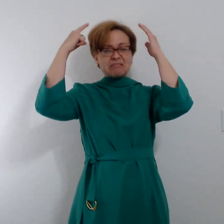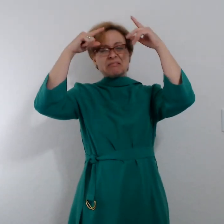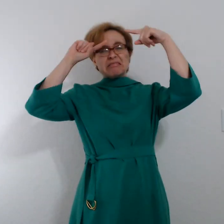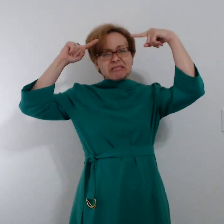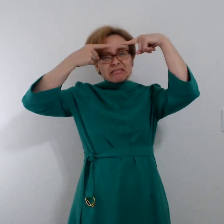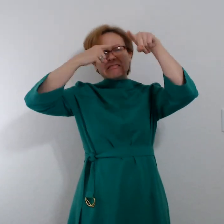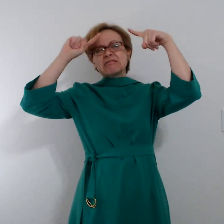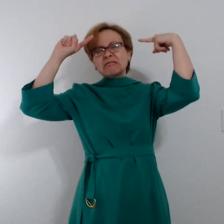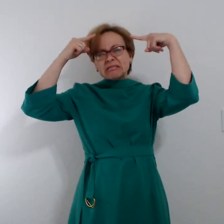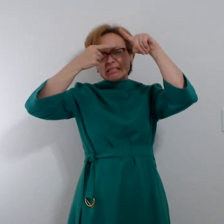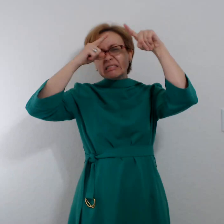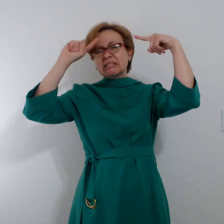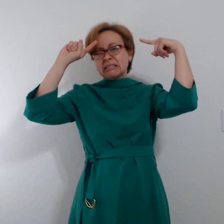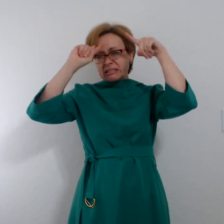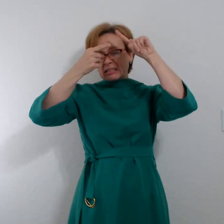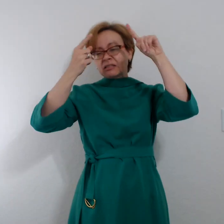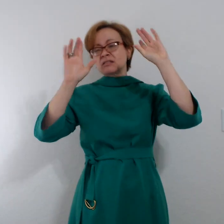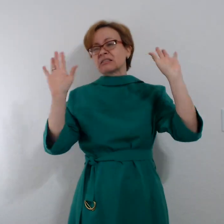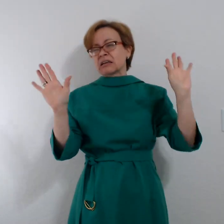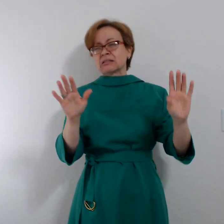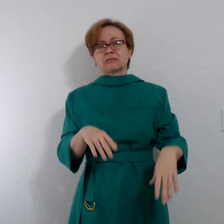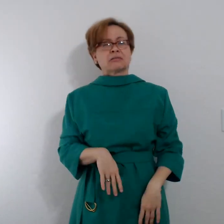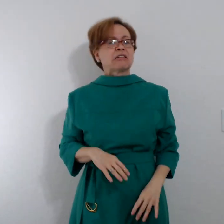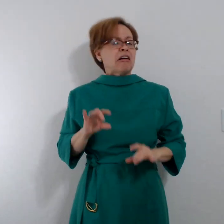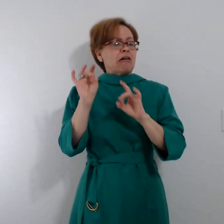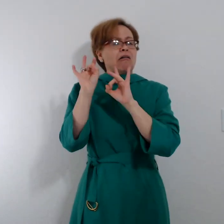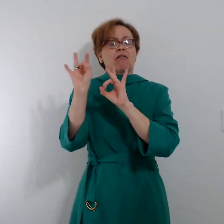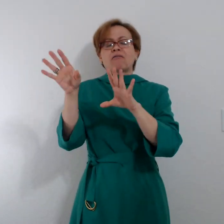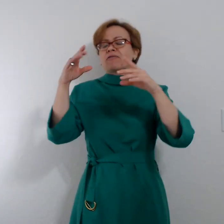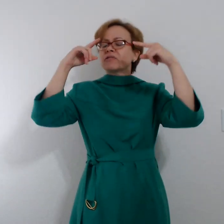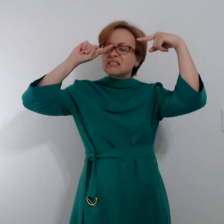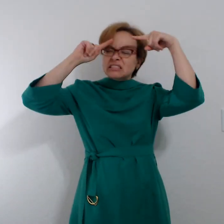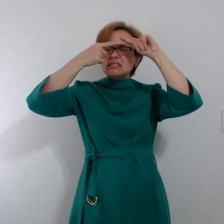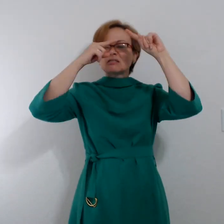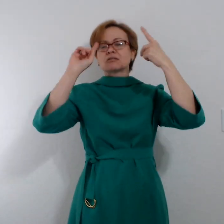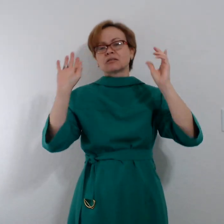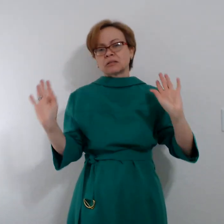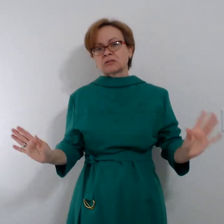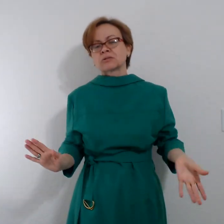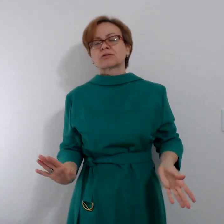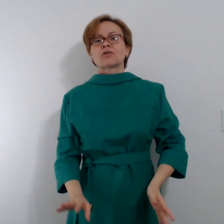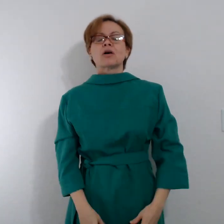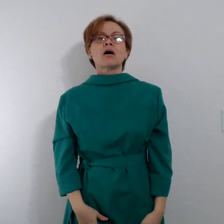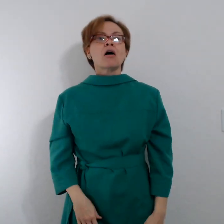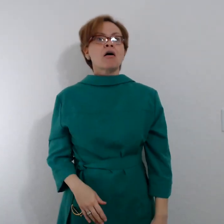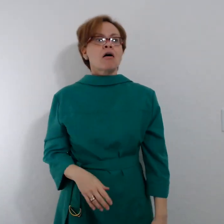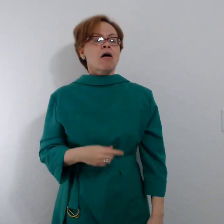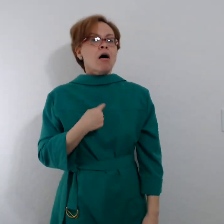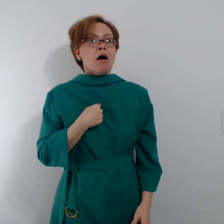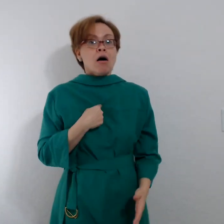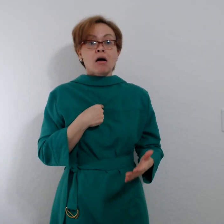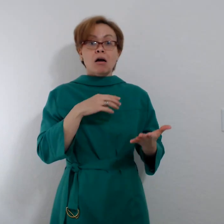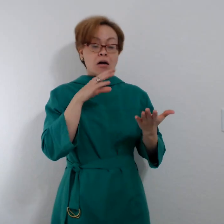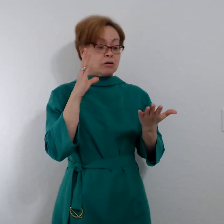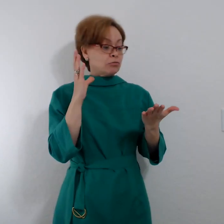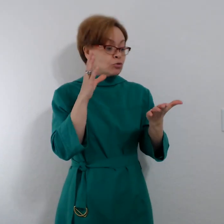I'm doing that stuff. I started learning about the world record holder. His name is Tom